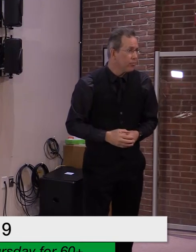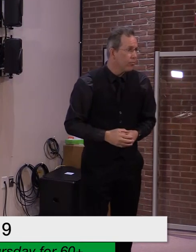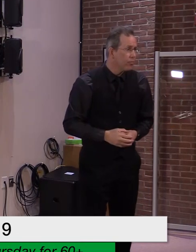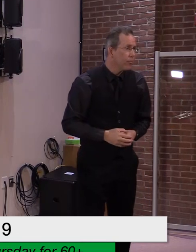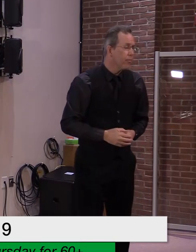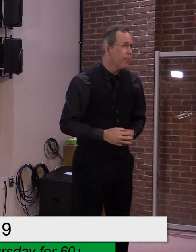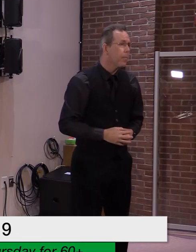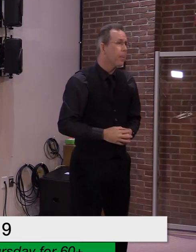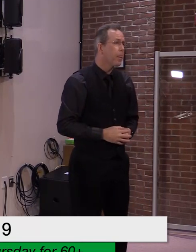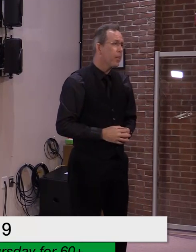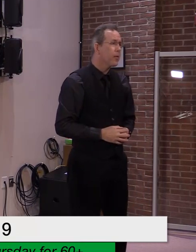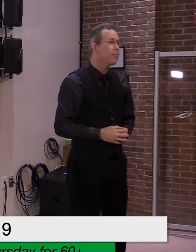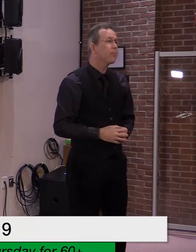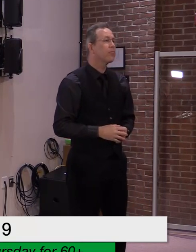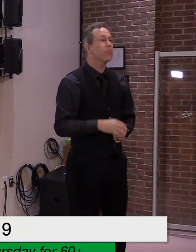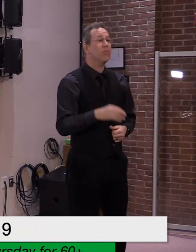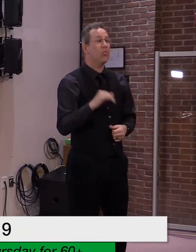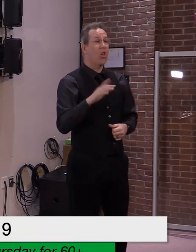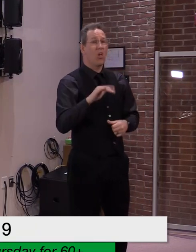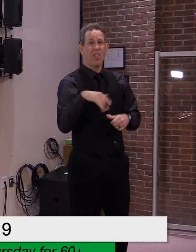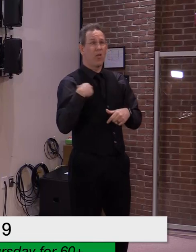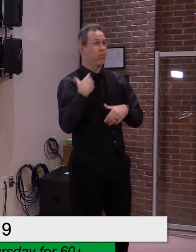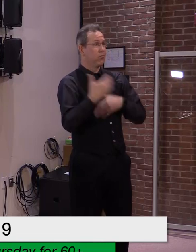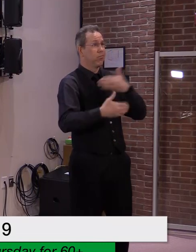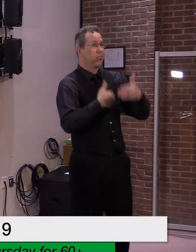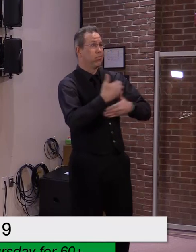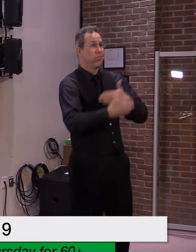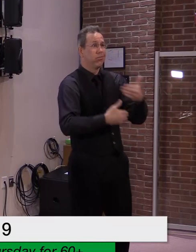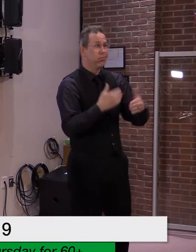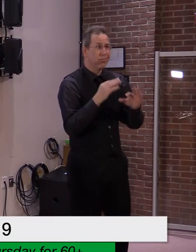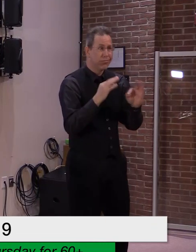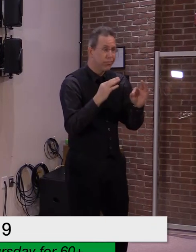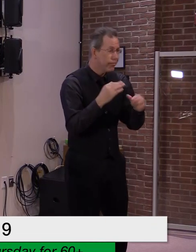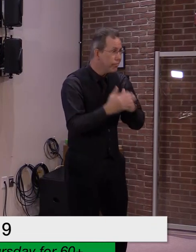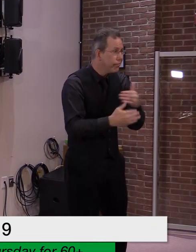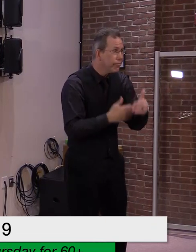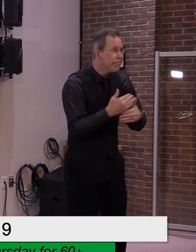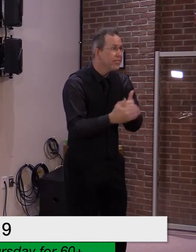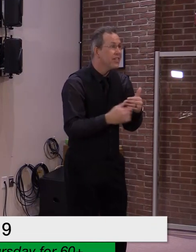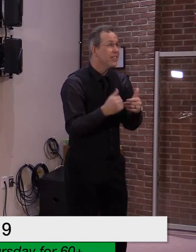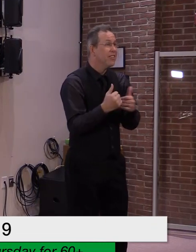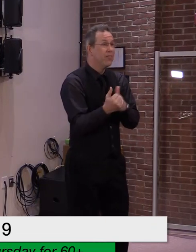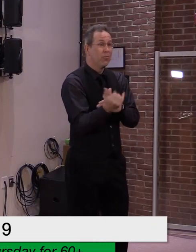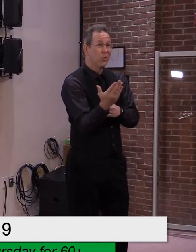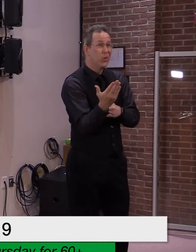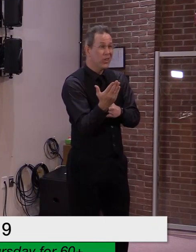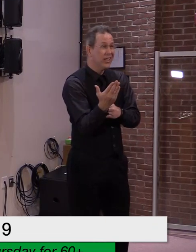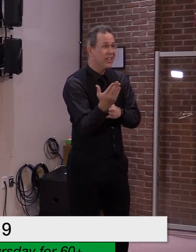So the overall progress to date, in terms of overall progress, as of this morning,